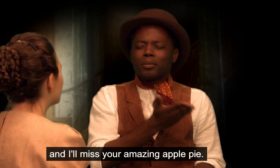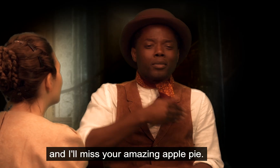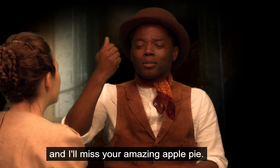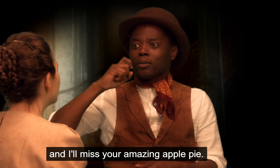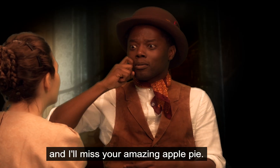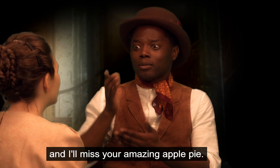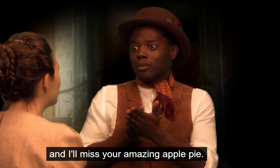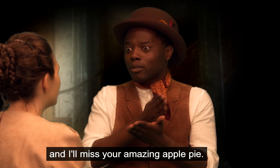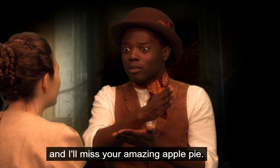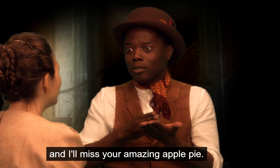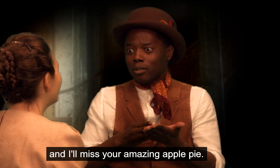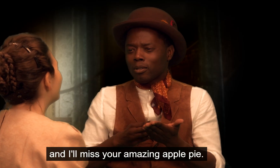And I'll miss your amazing apple pie.